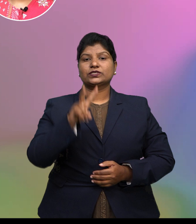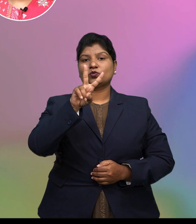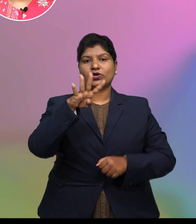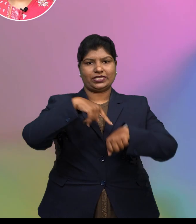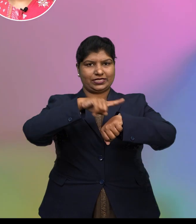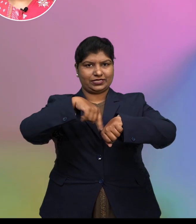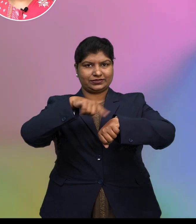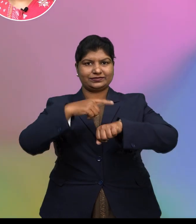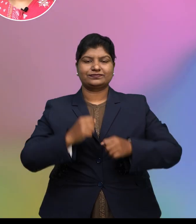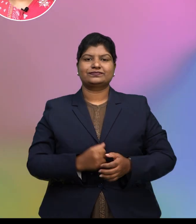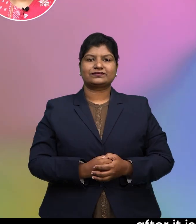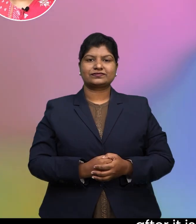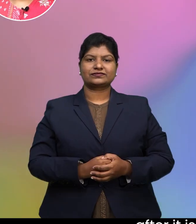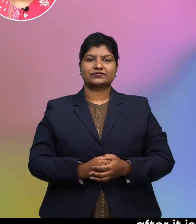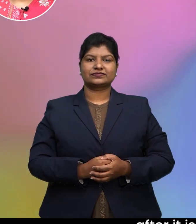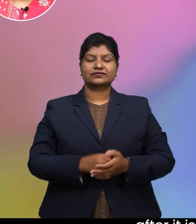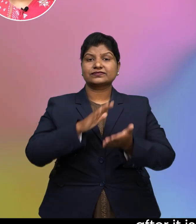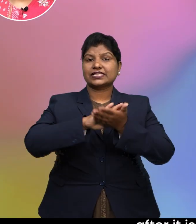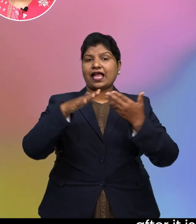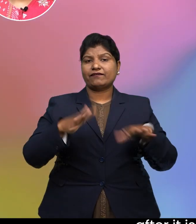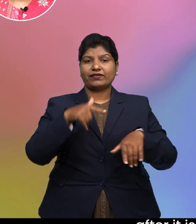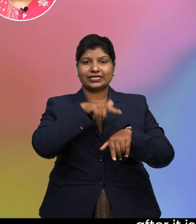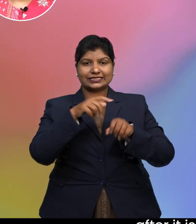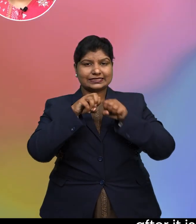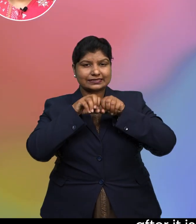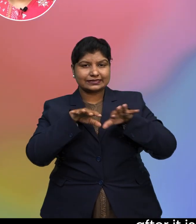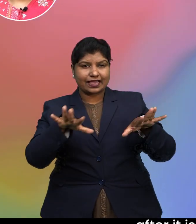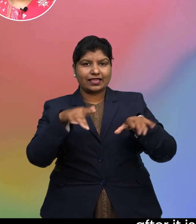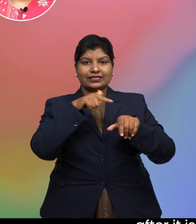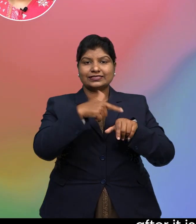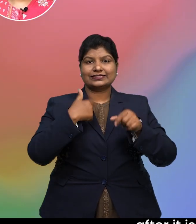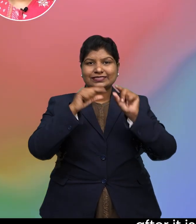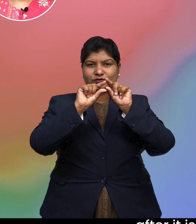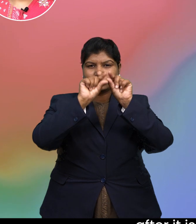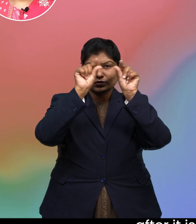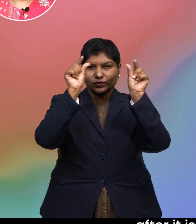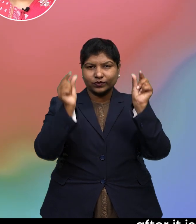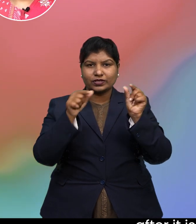24 hours after it is released from the follicle.